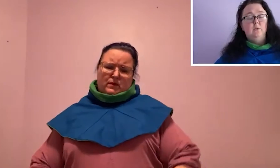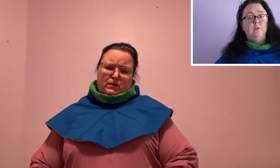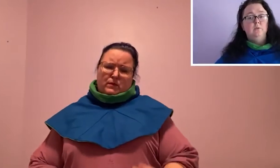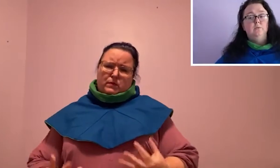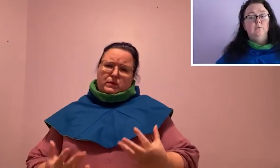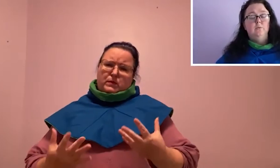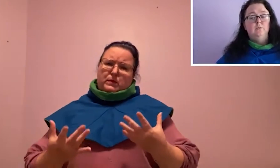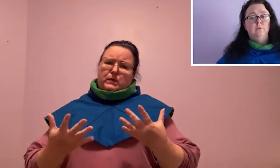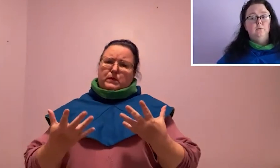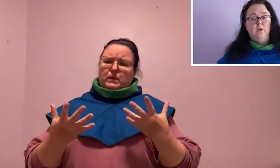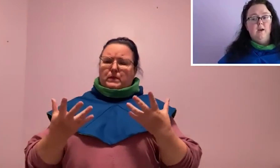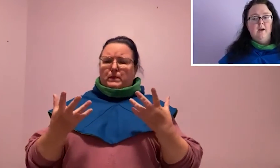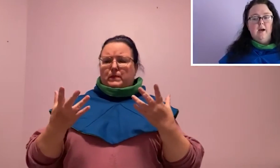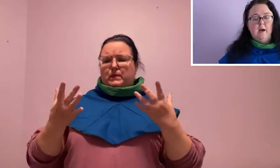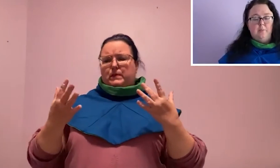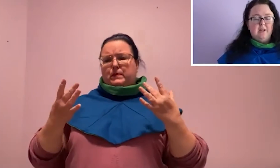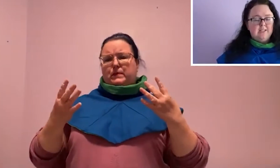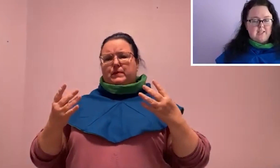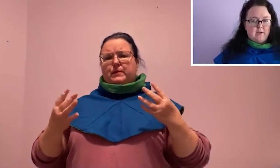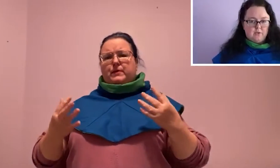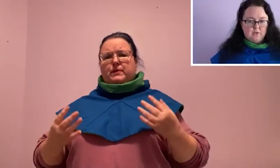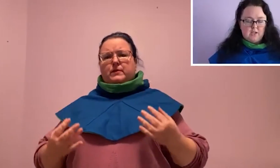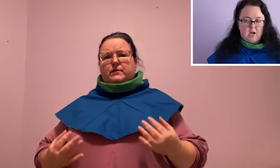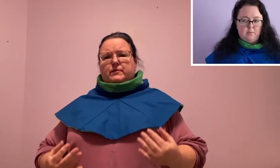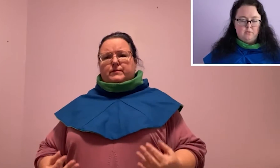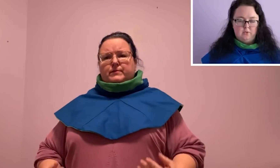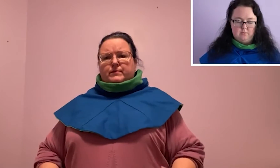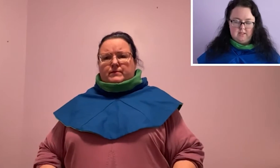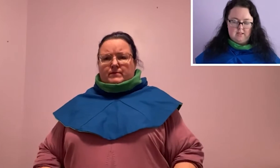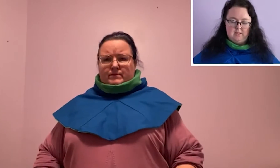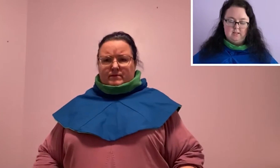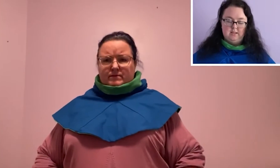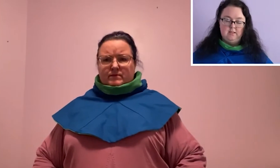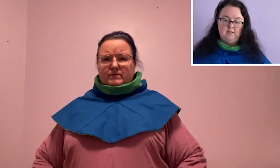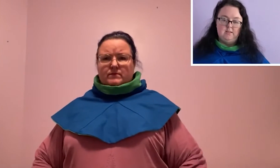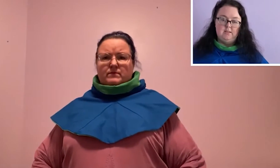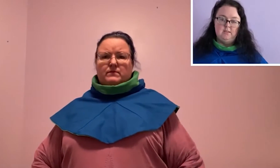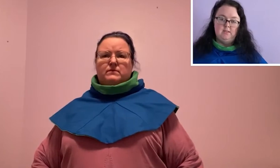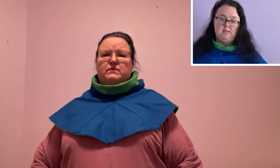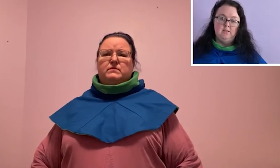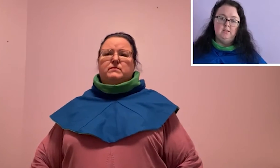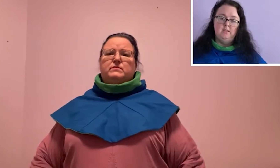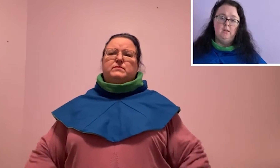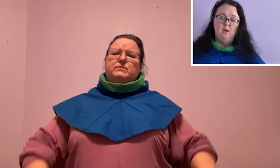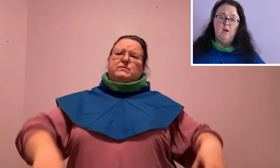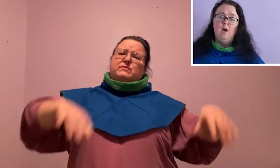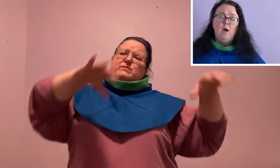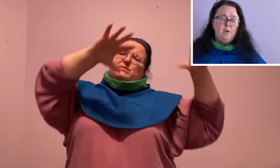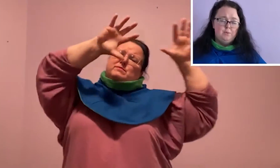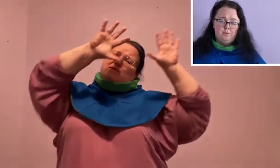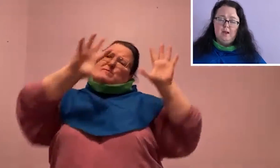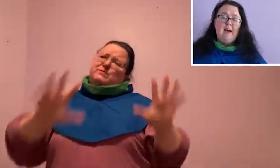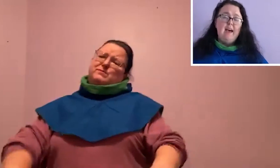you, but devils come for me.